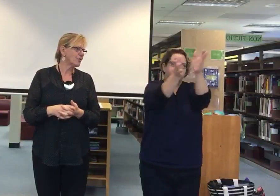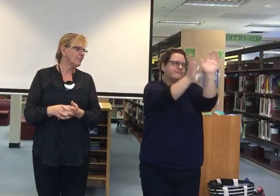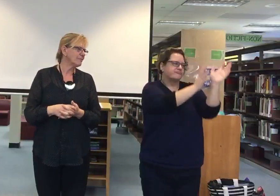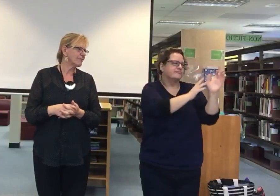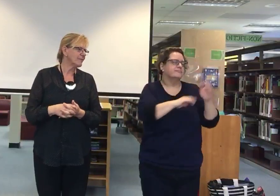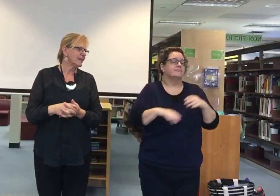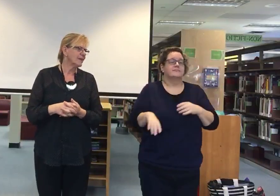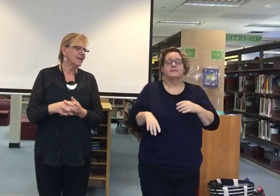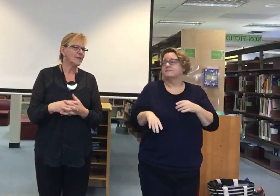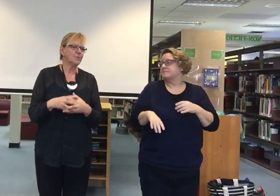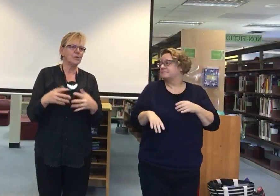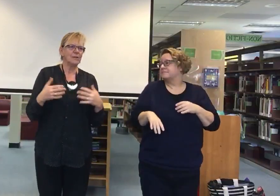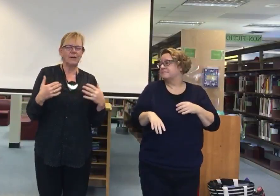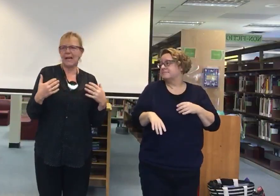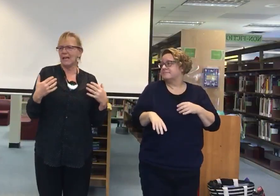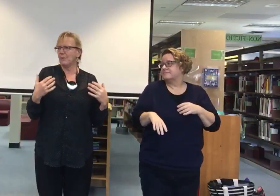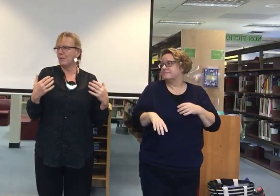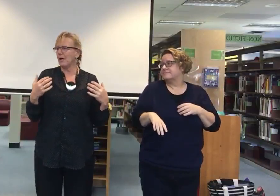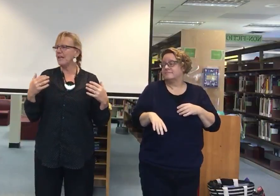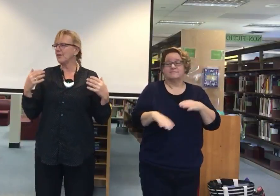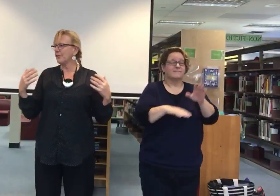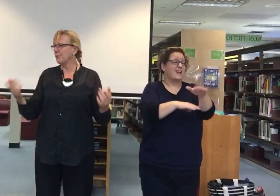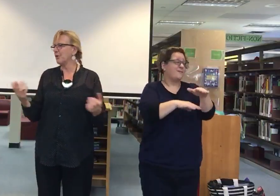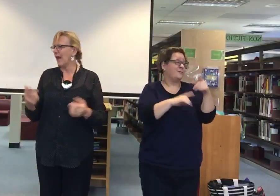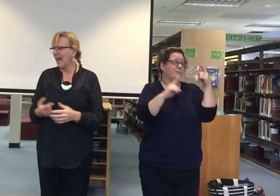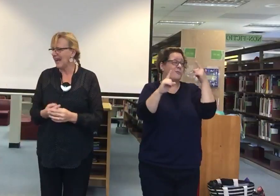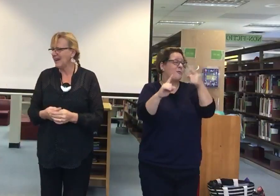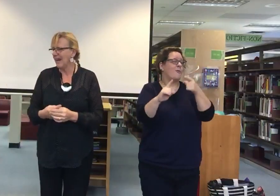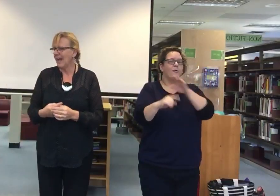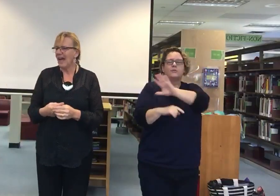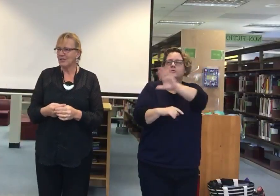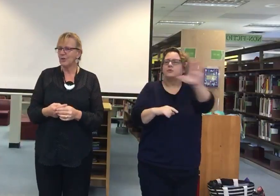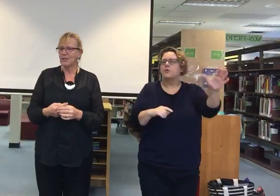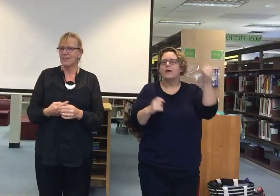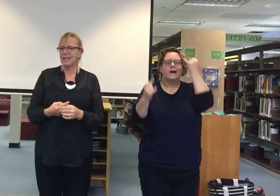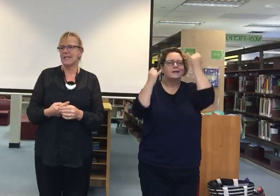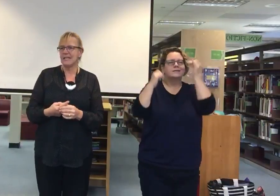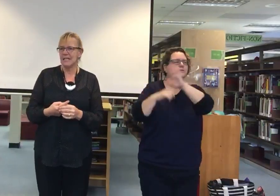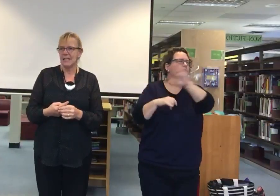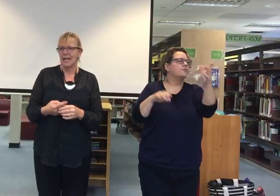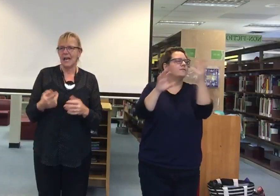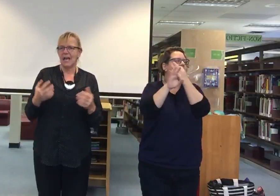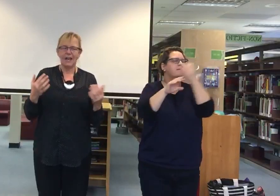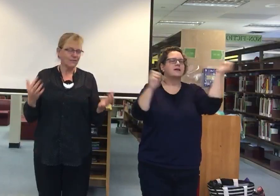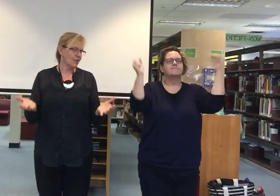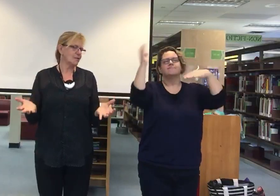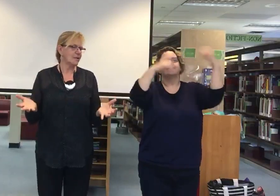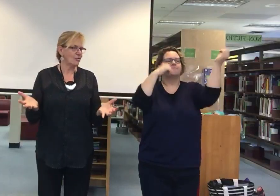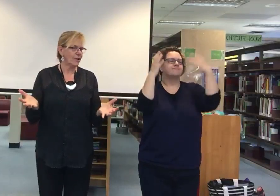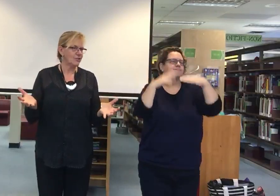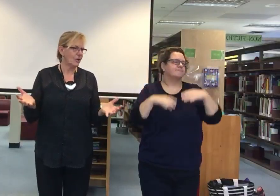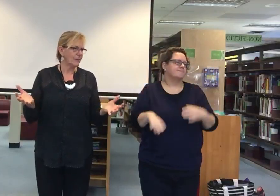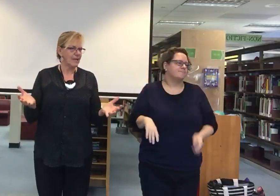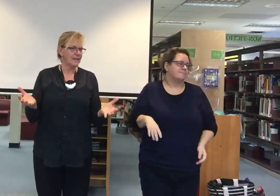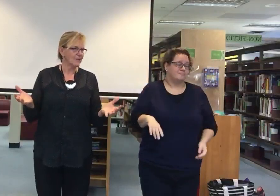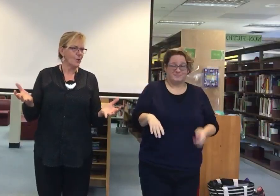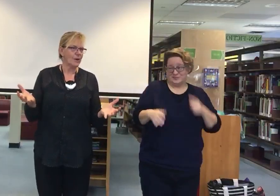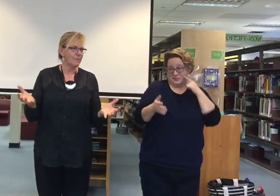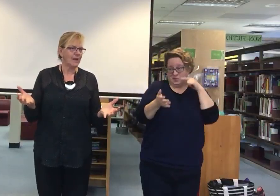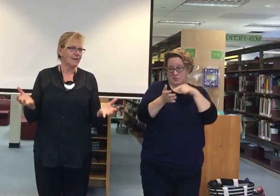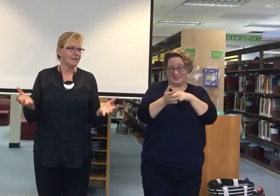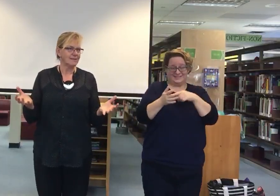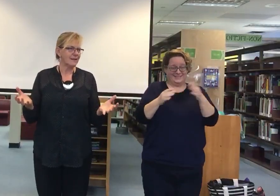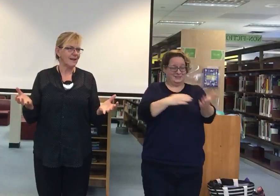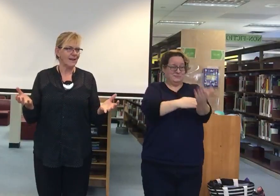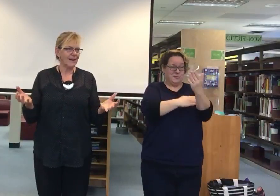this afternoon is really kind of, we want to hear from you. As you can see, I have not done a great job getting this